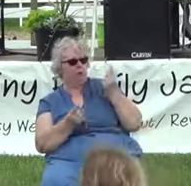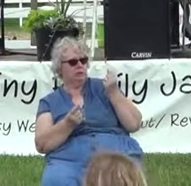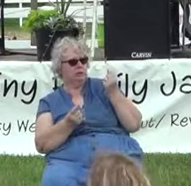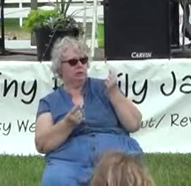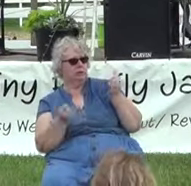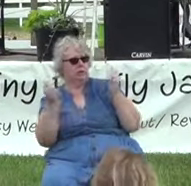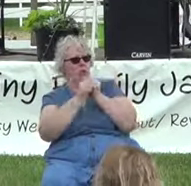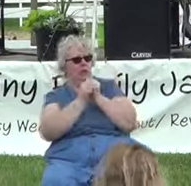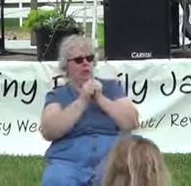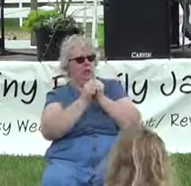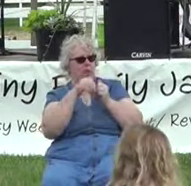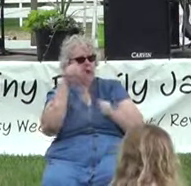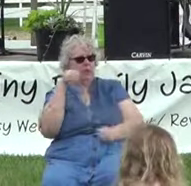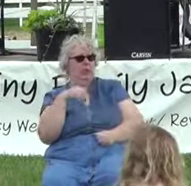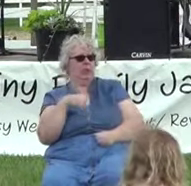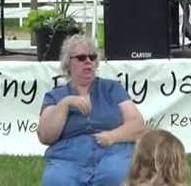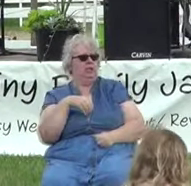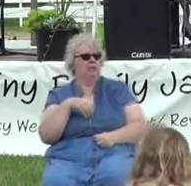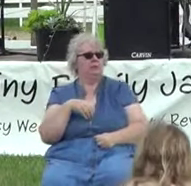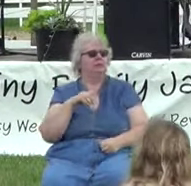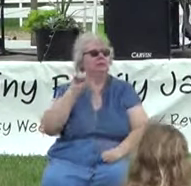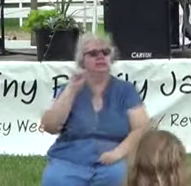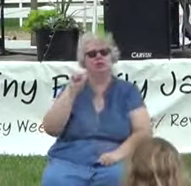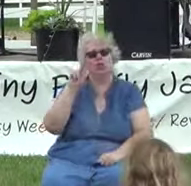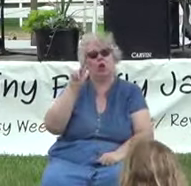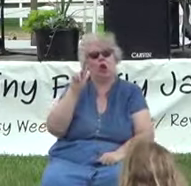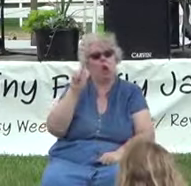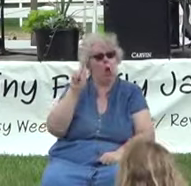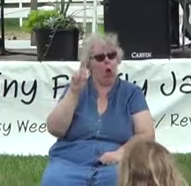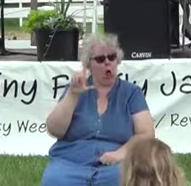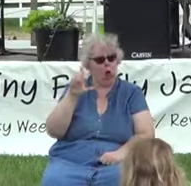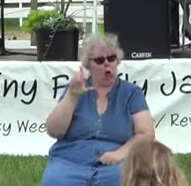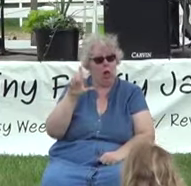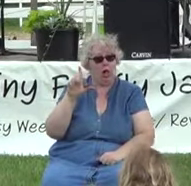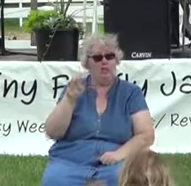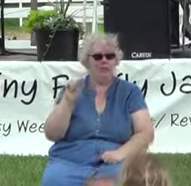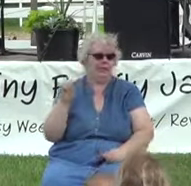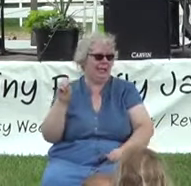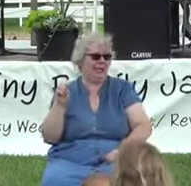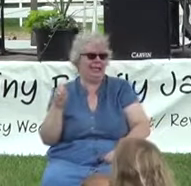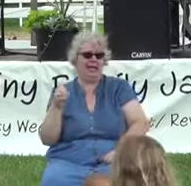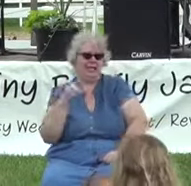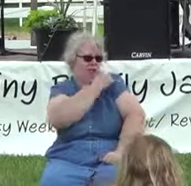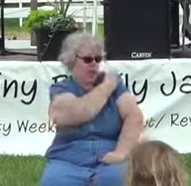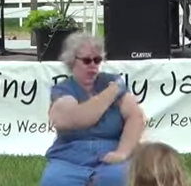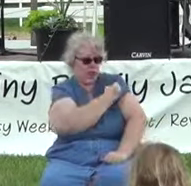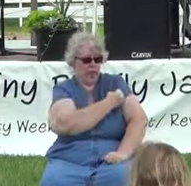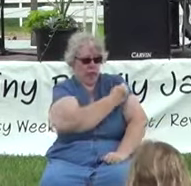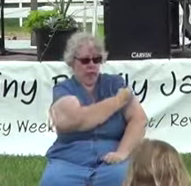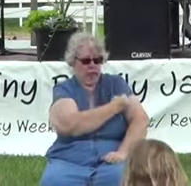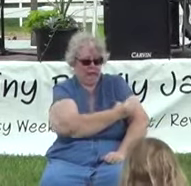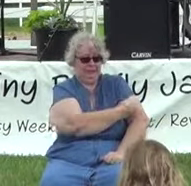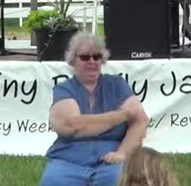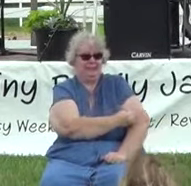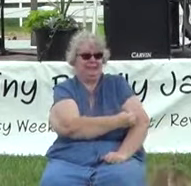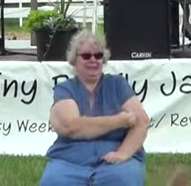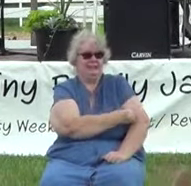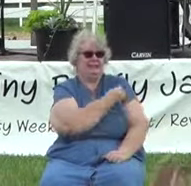a skull up there? And these guys had tattoos and